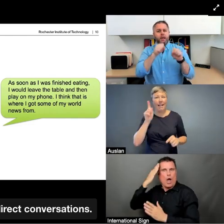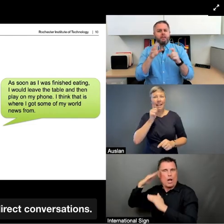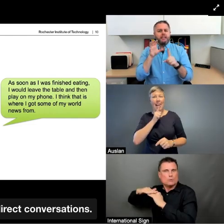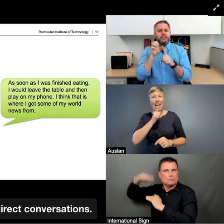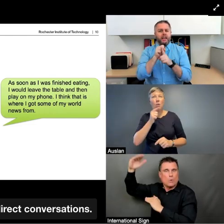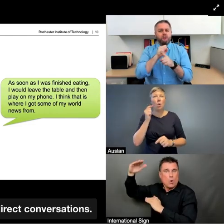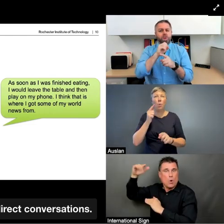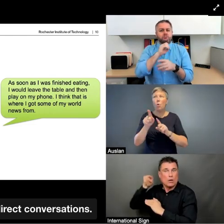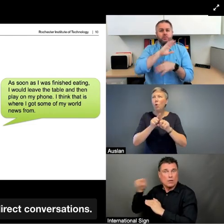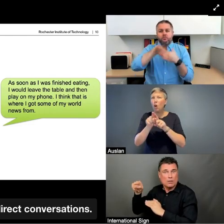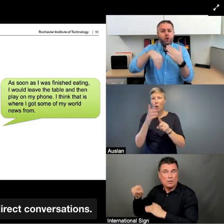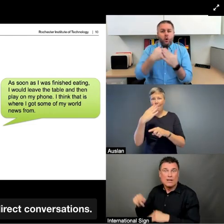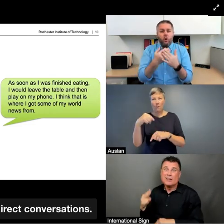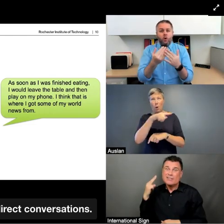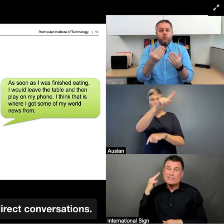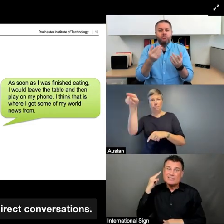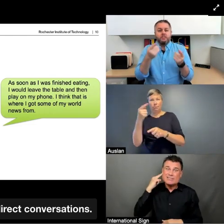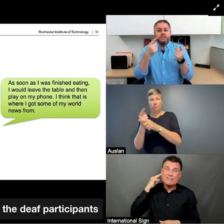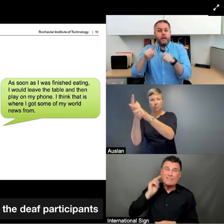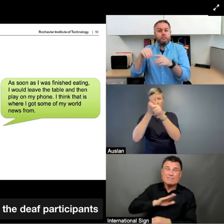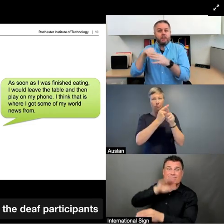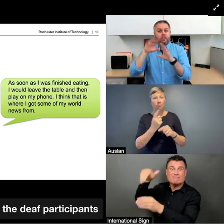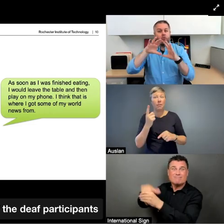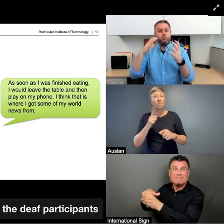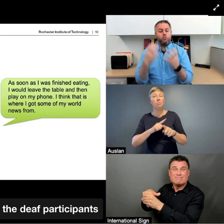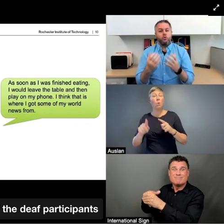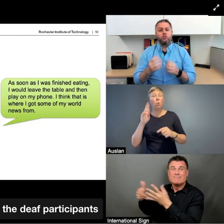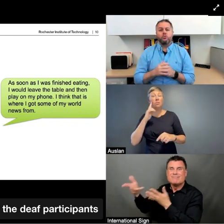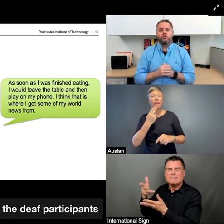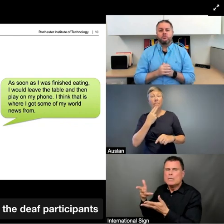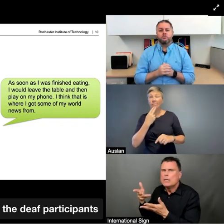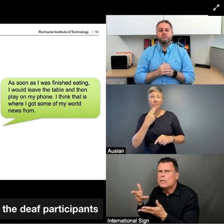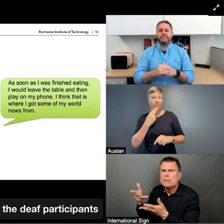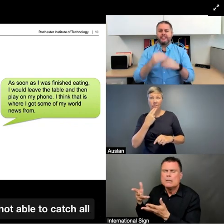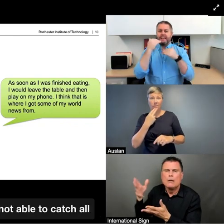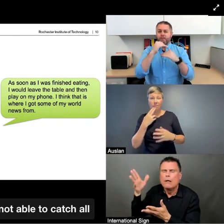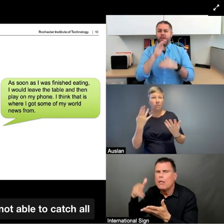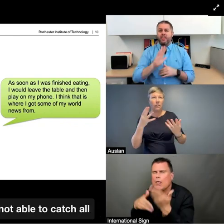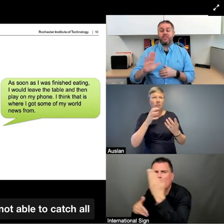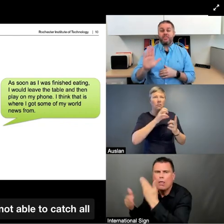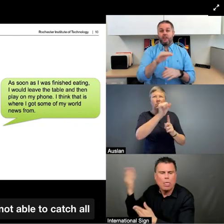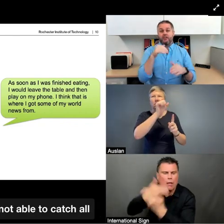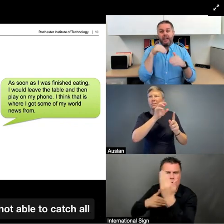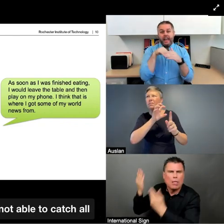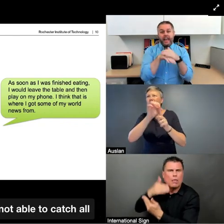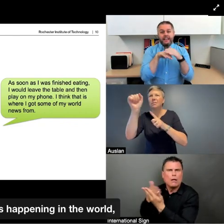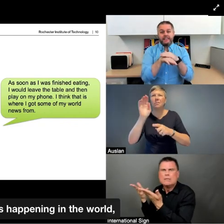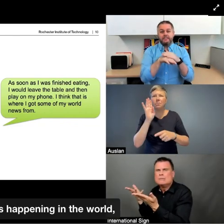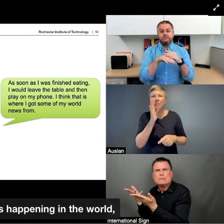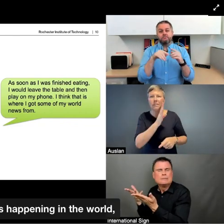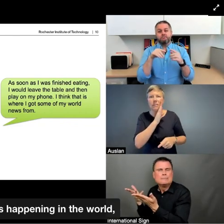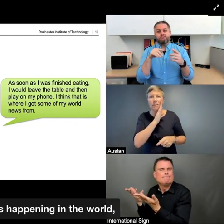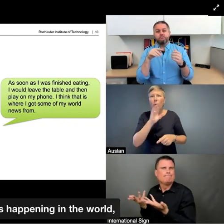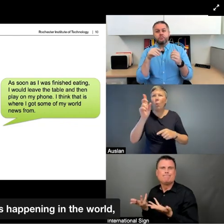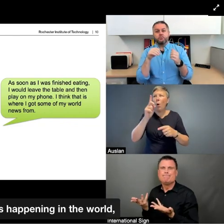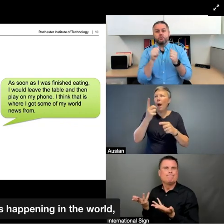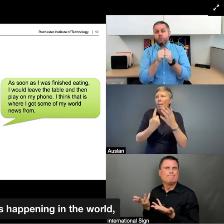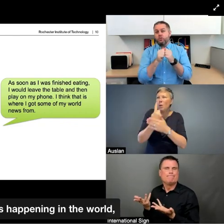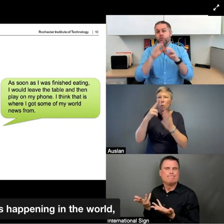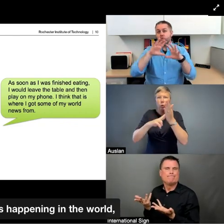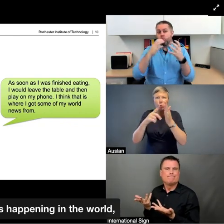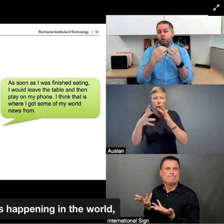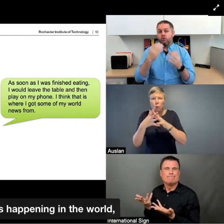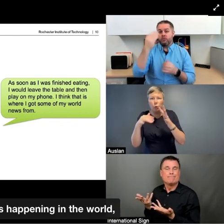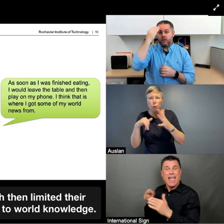from direct conversations. Most of the deaf participants were not able to catch all of what was happening in